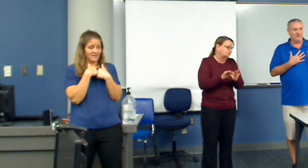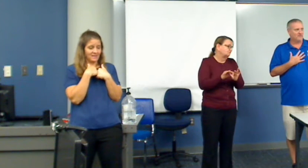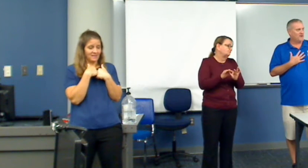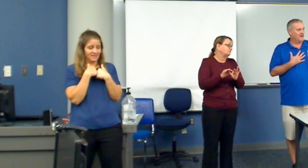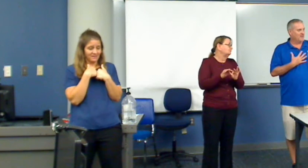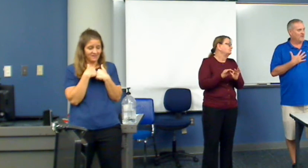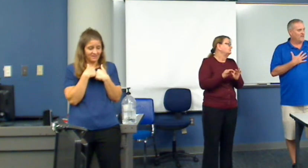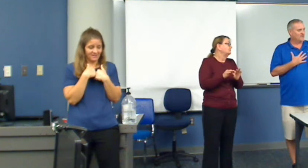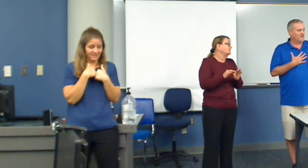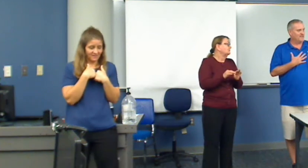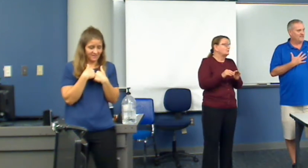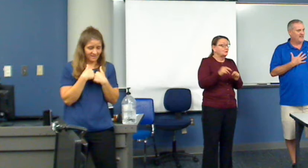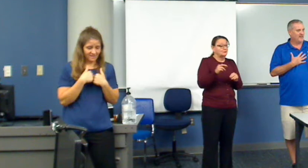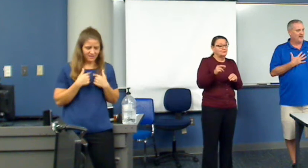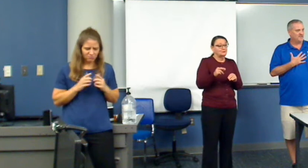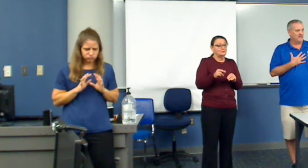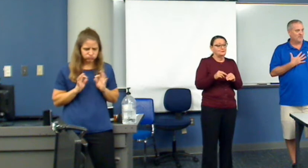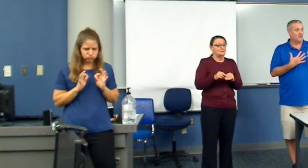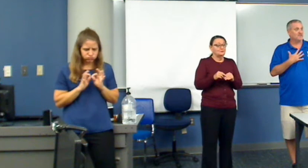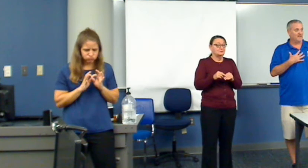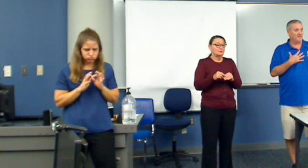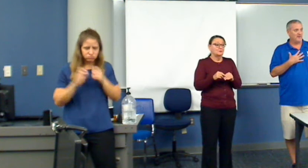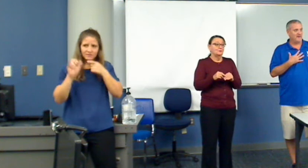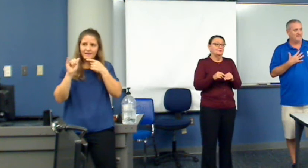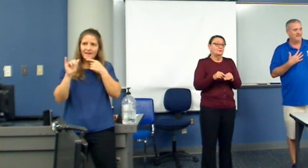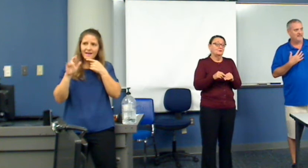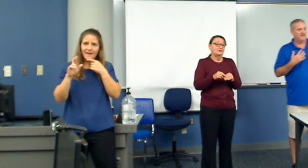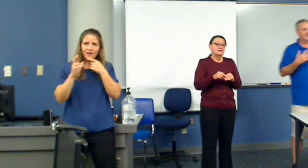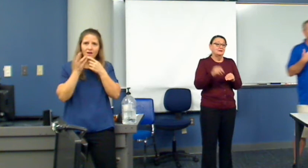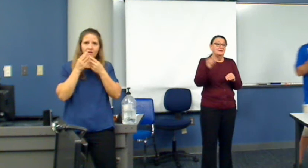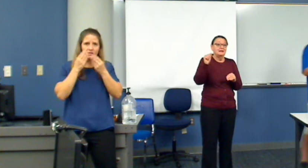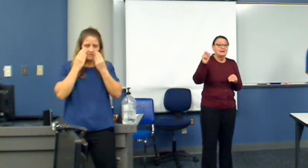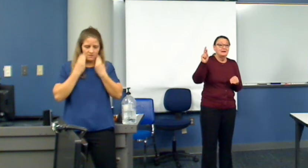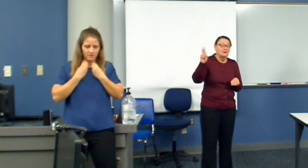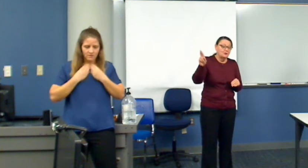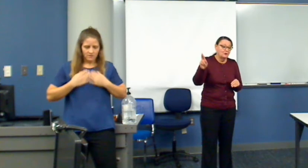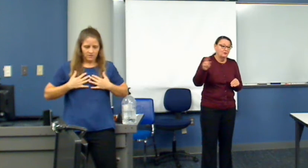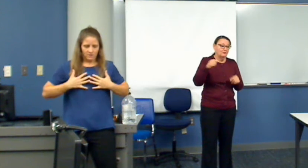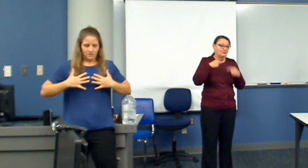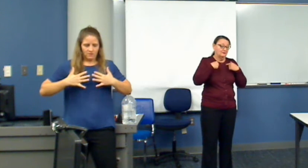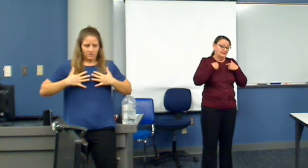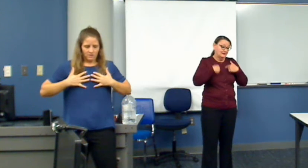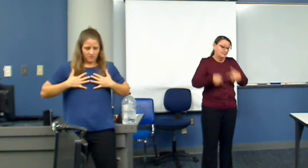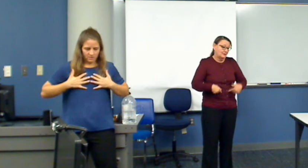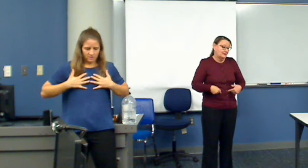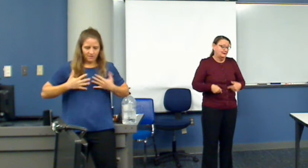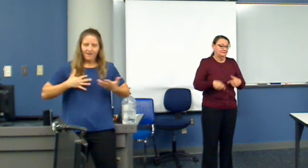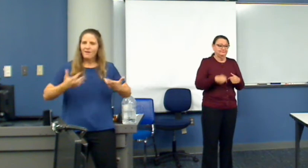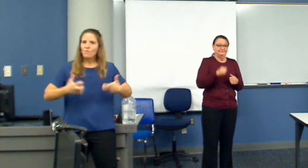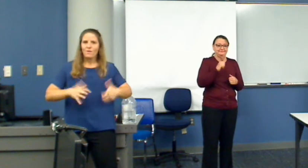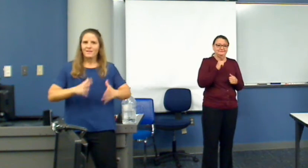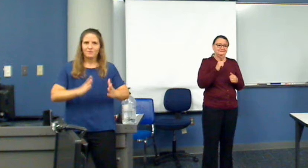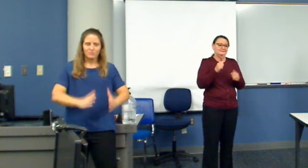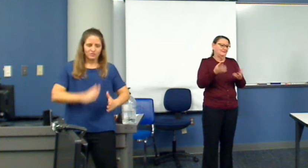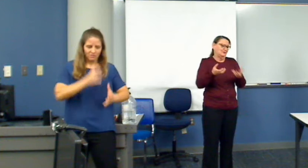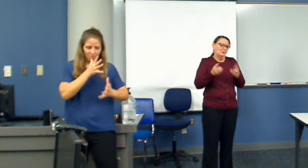the main reason why we want to make sure that the air gets in there personally for me. So I don't want the person vomiting in my face.